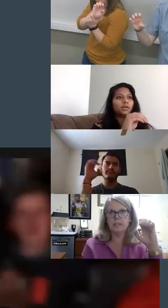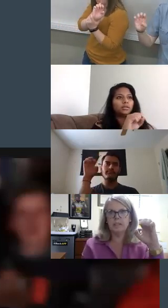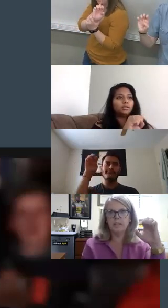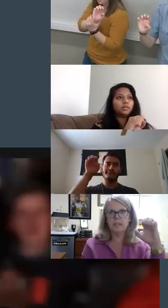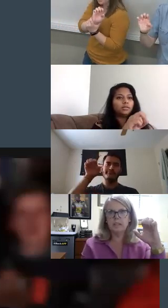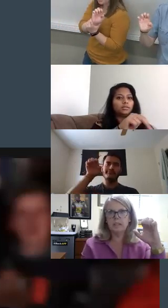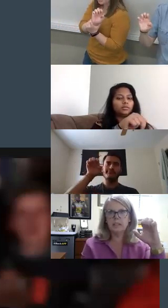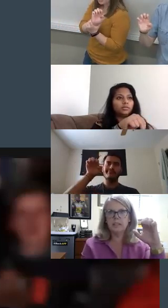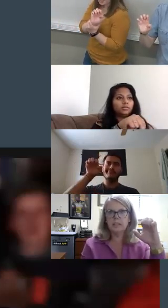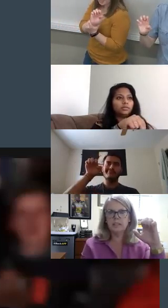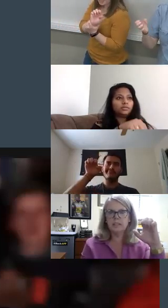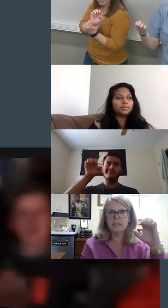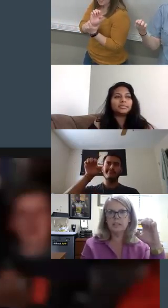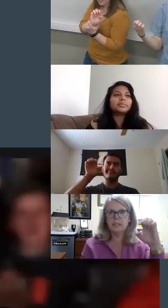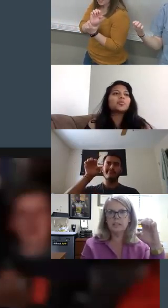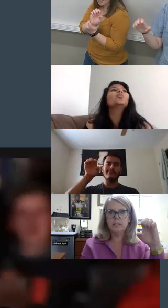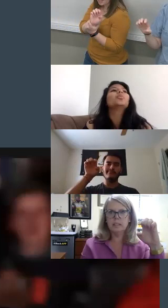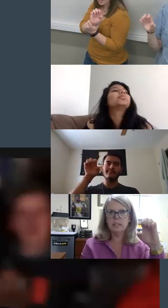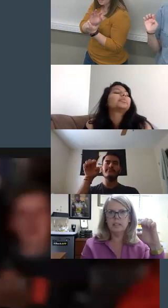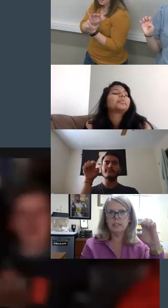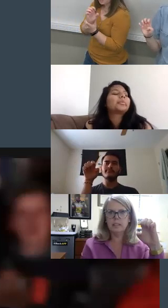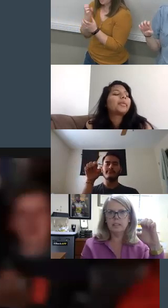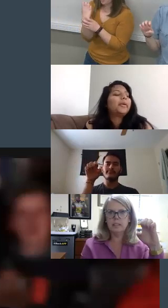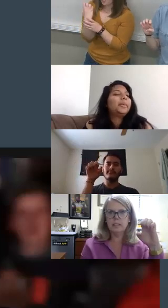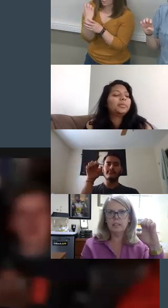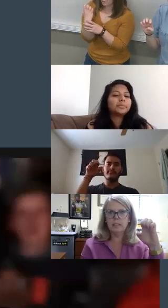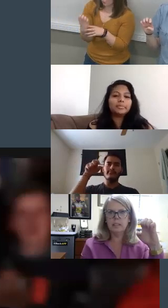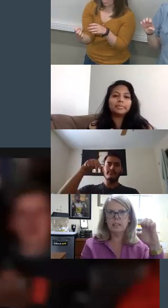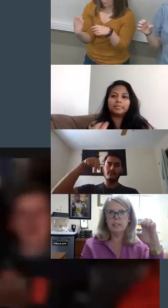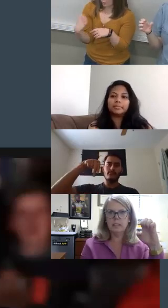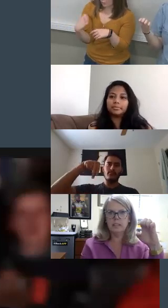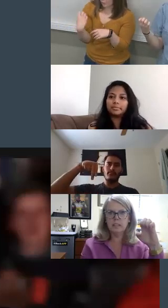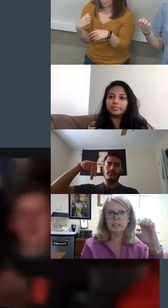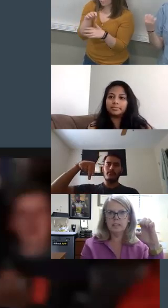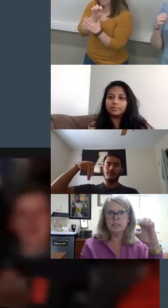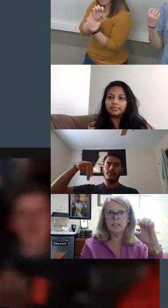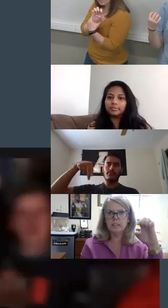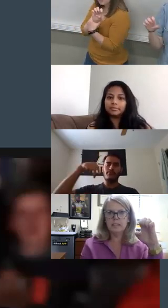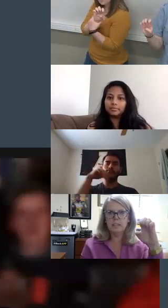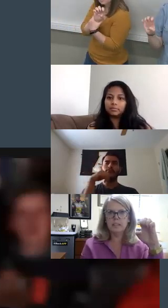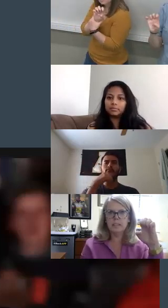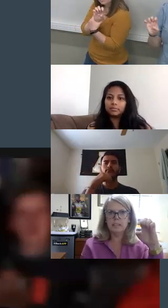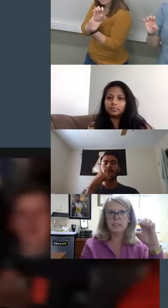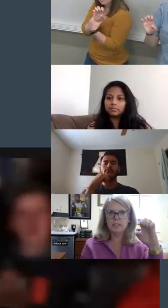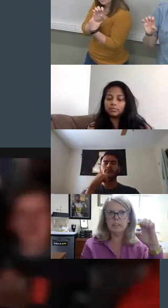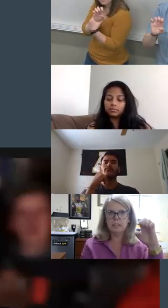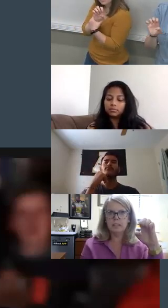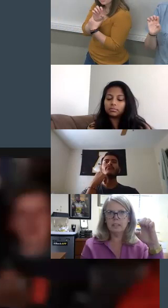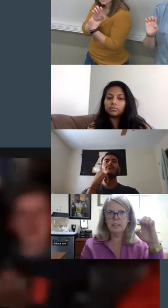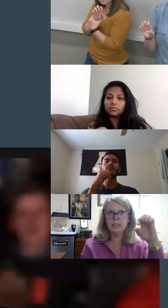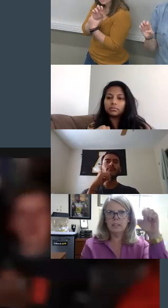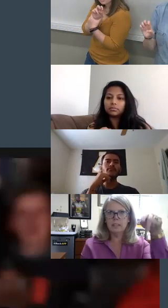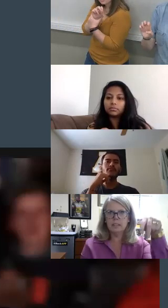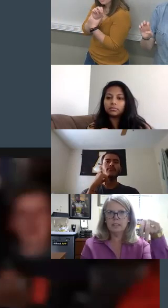crunch your fingers in, like you're checking your nails. It's a little like scrunch, like when you're looking at your nails. Yeah, E. And